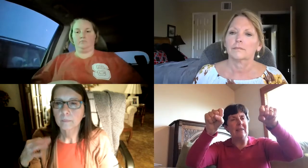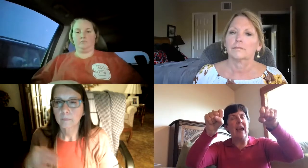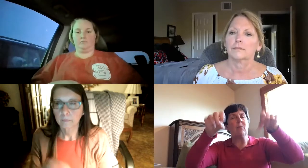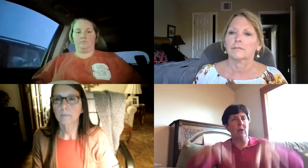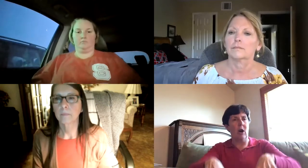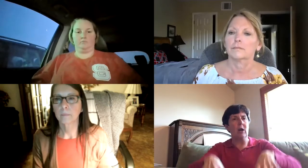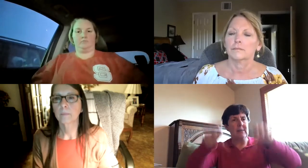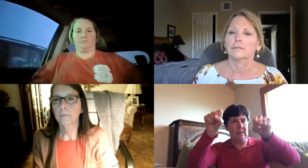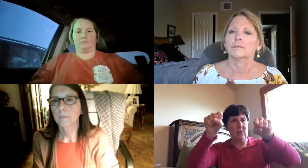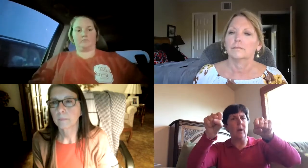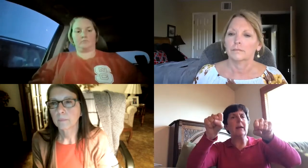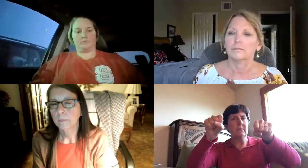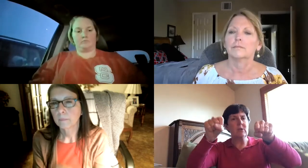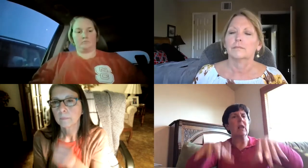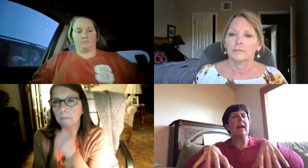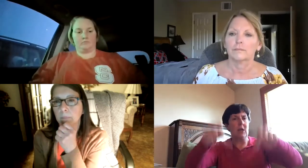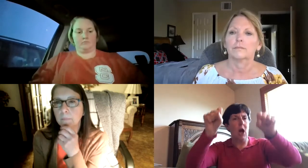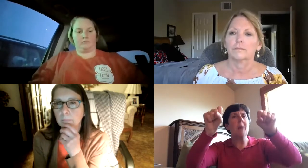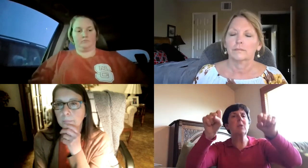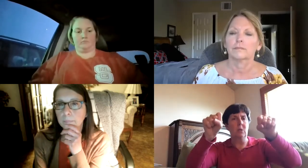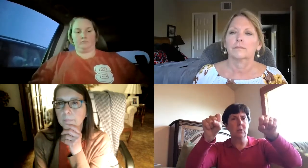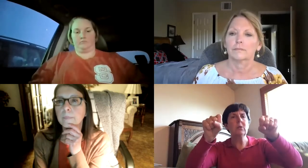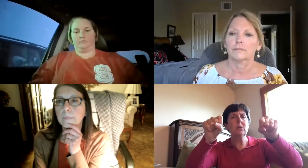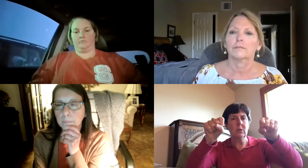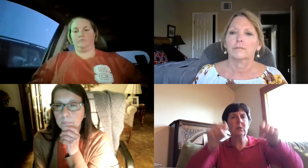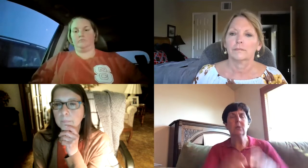take in that regard is this way, just like adopt.